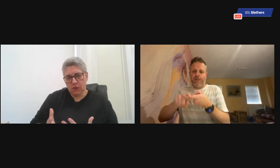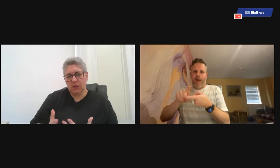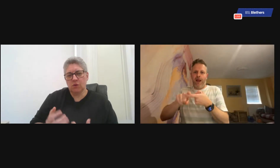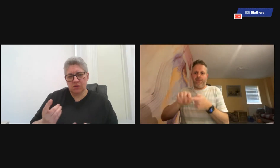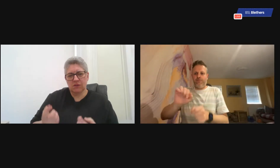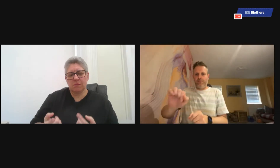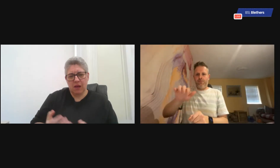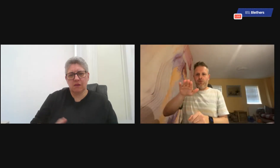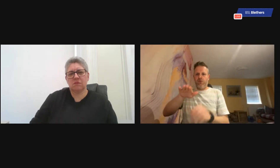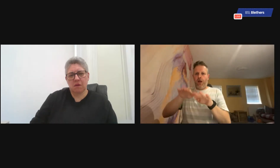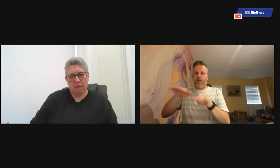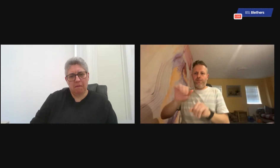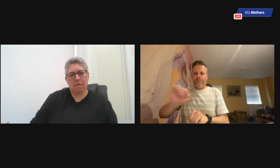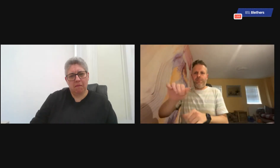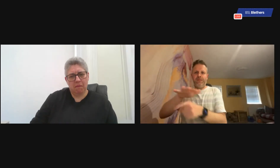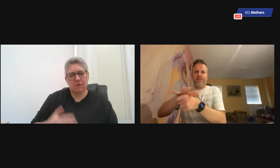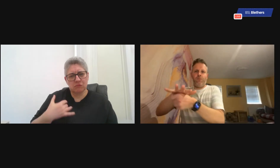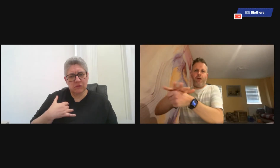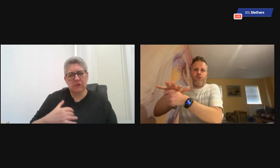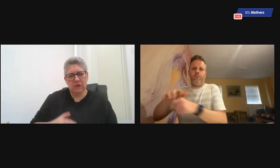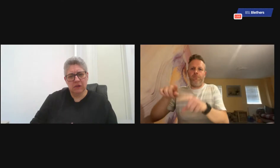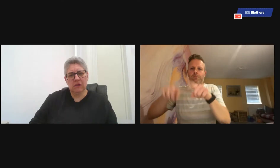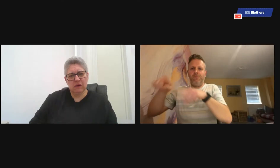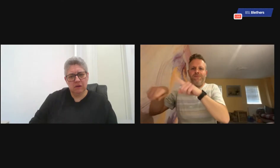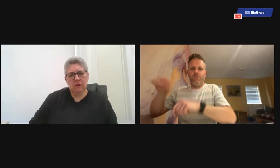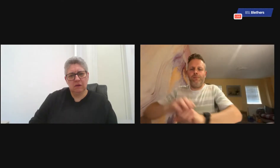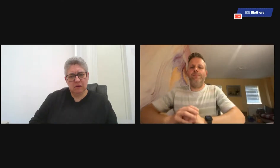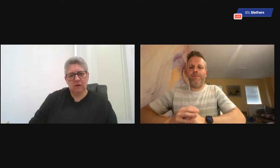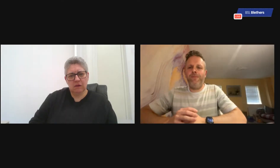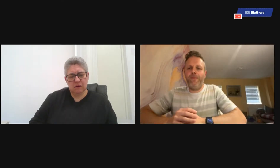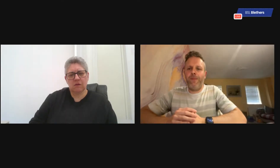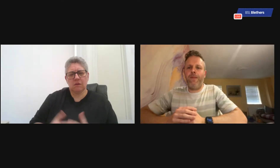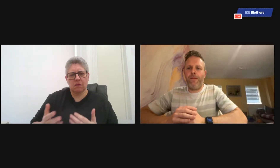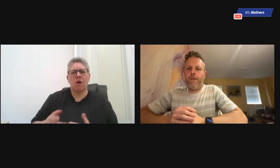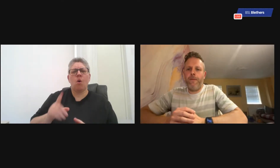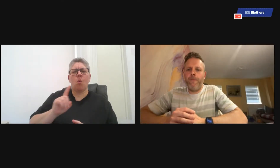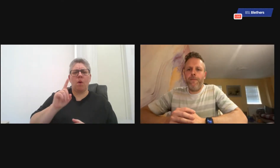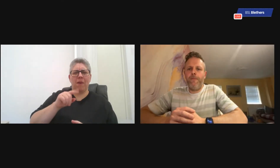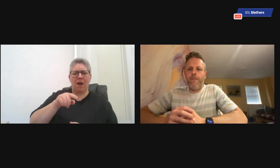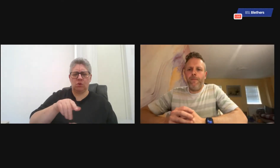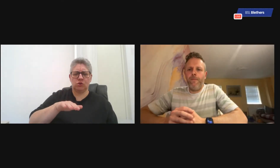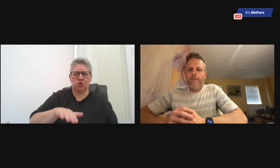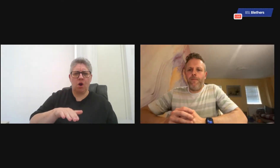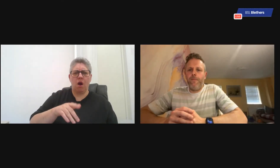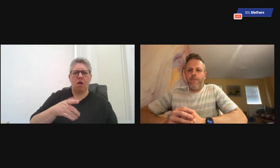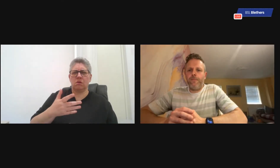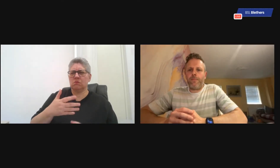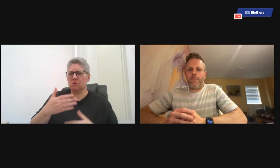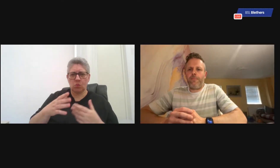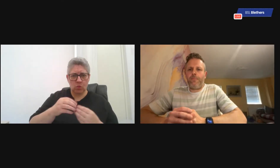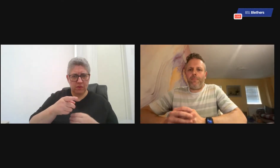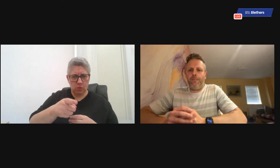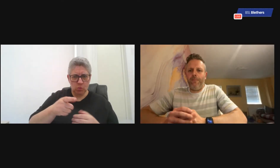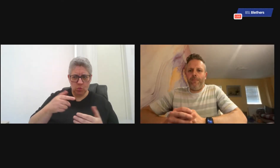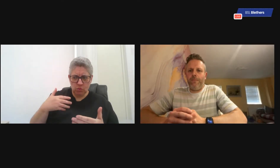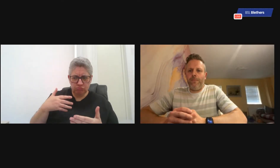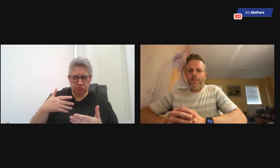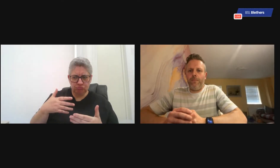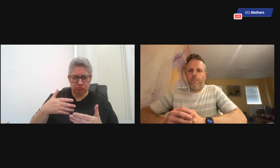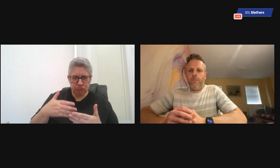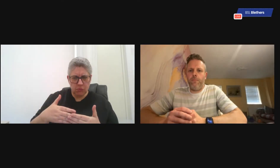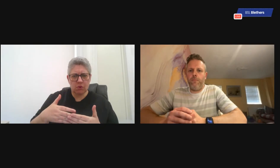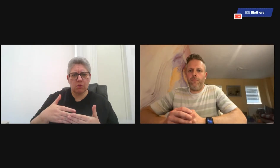haven't had that parental responsibility in that way. So, the council has delegated the responsibility to me. So, it just depends on the child.